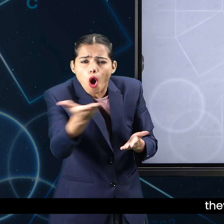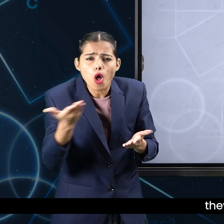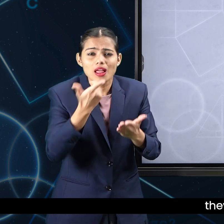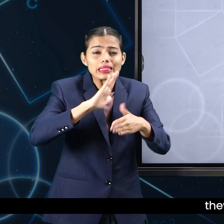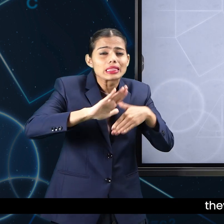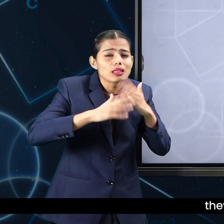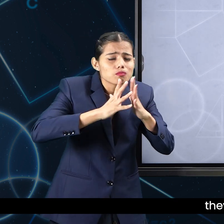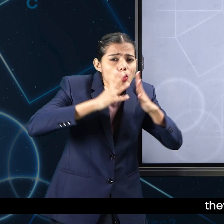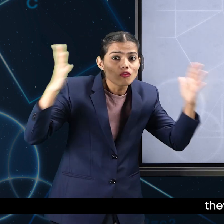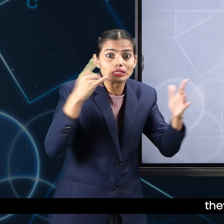vary in their sizes.